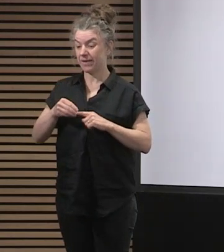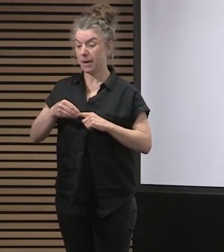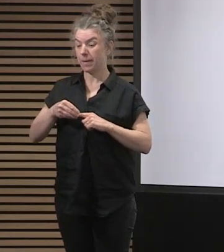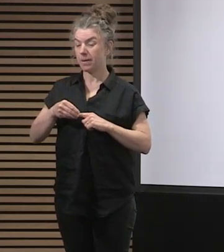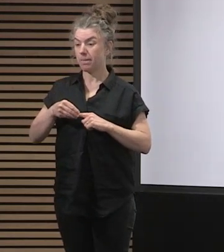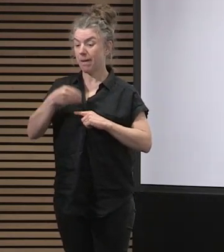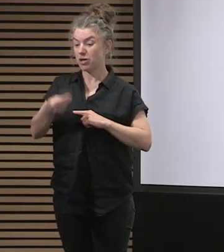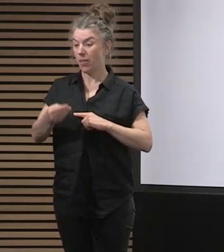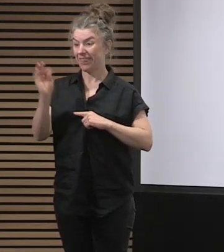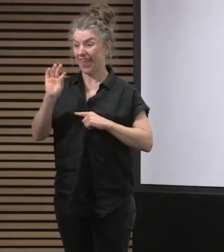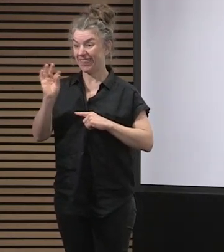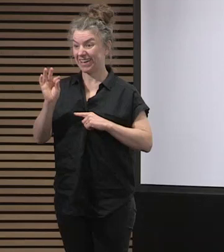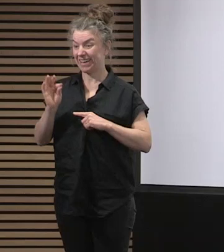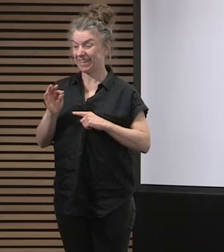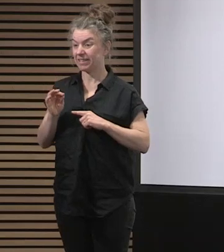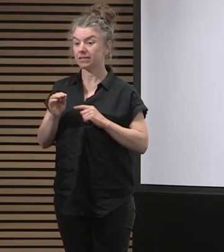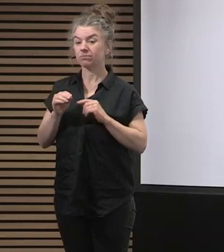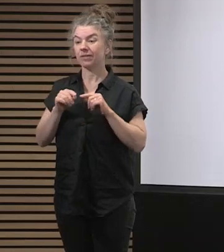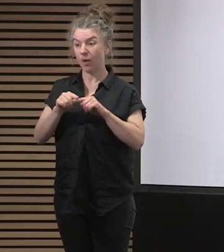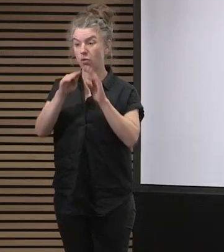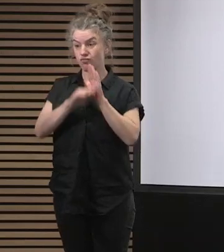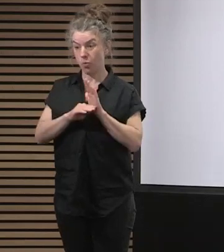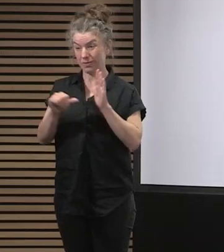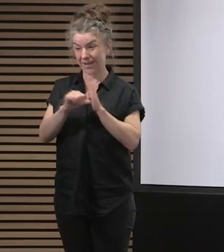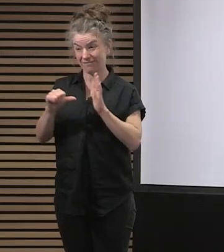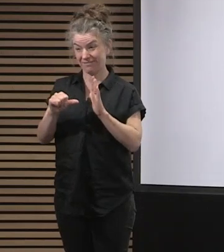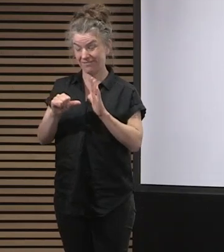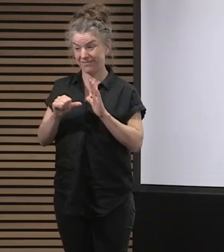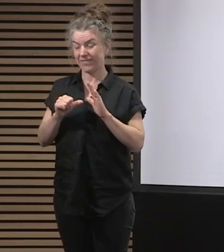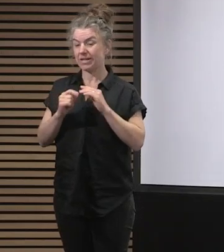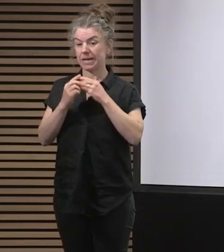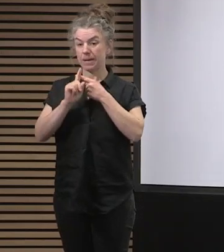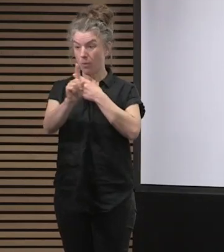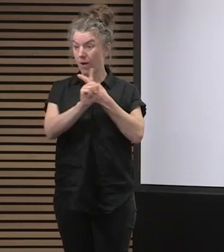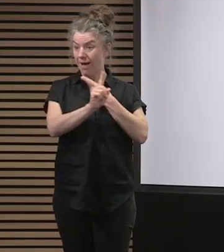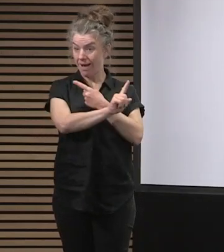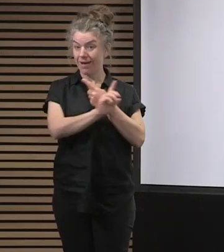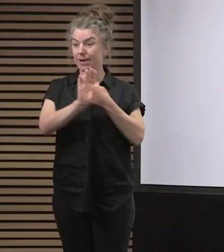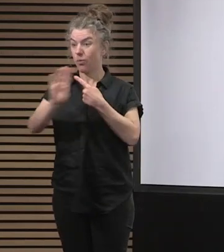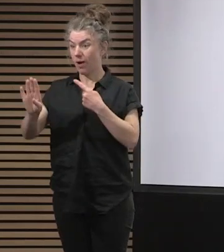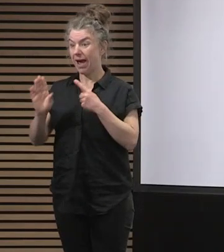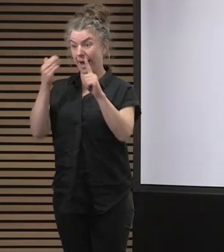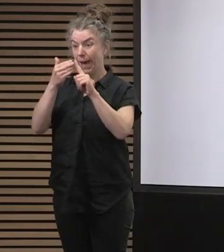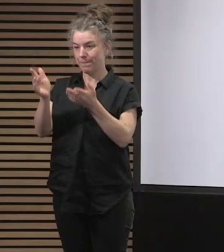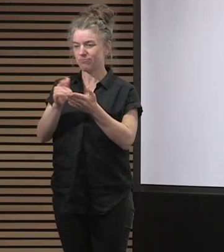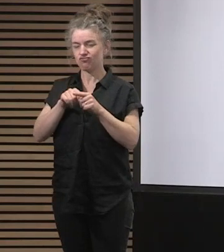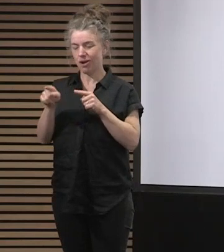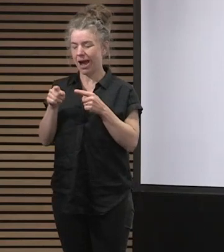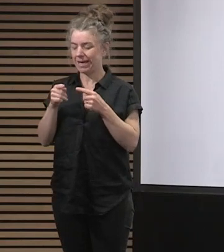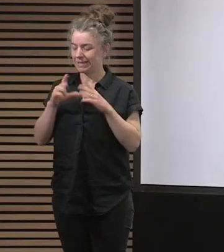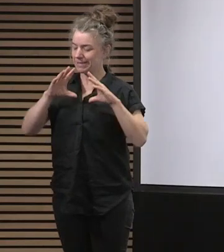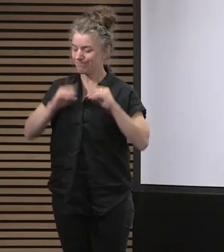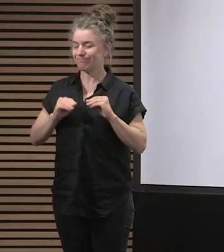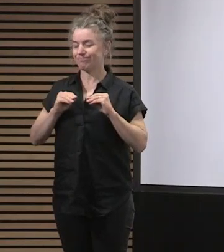this position and are rigorous about enforcing the physical distancing, then the aim would be to eliminate it. Just